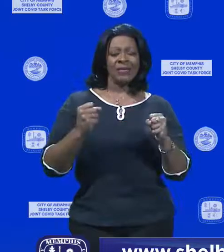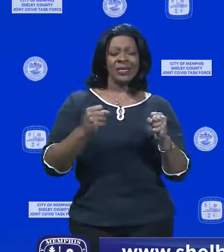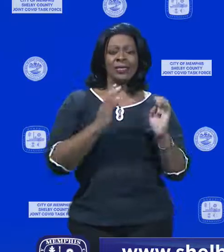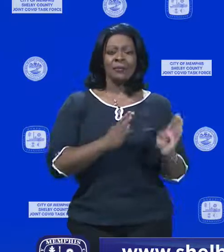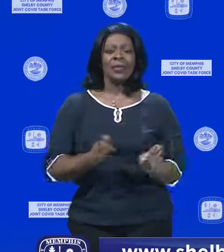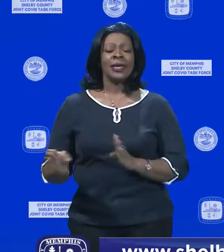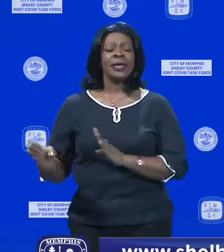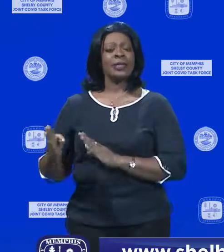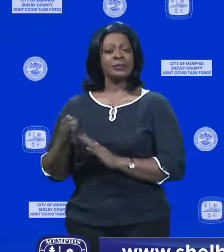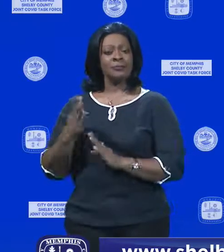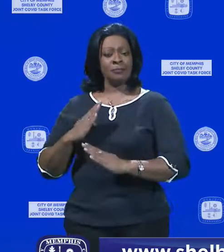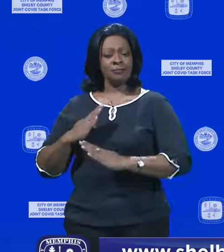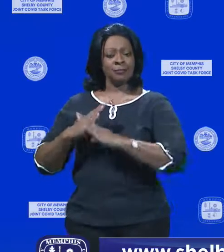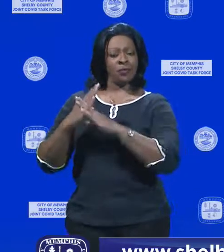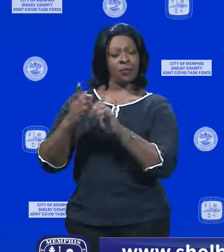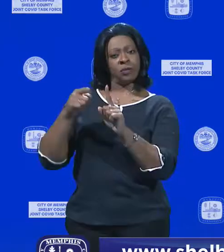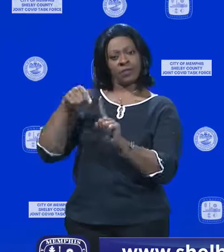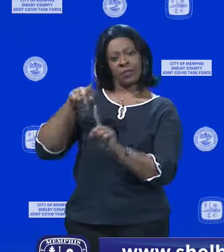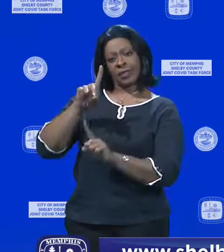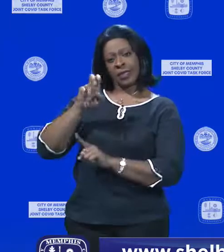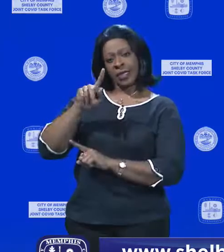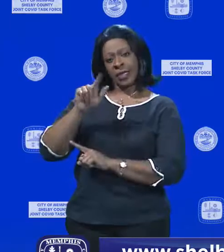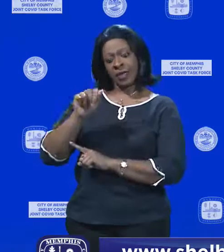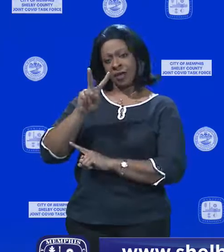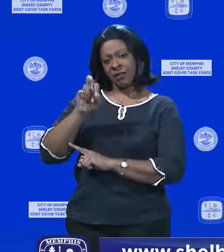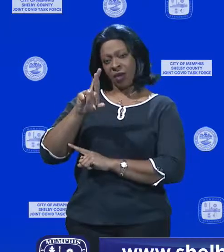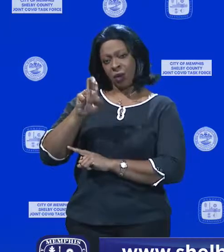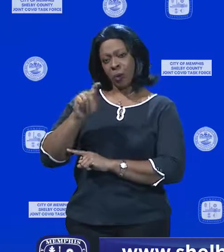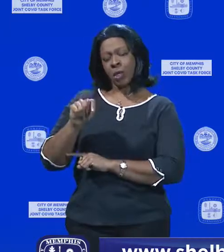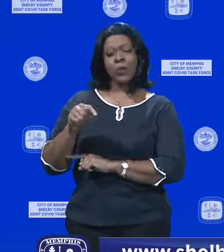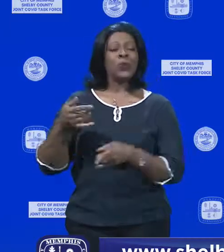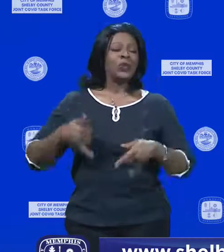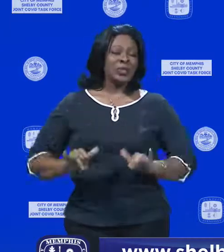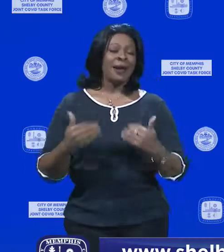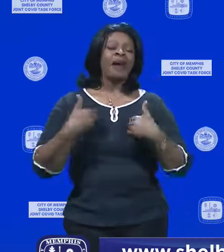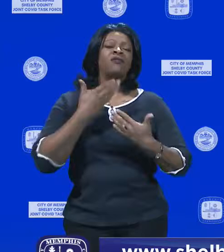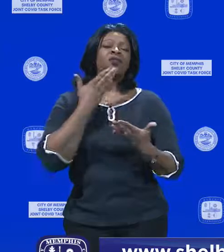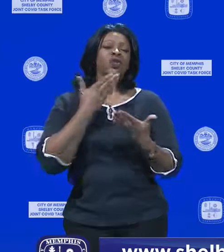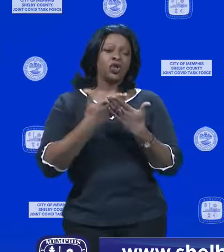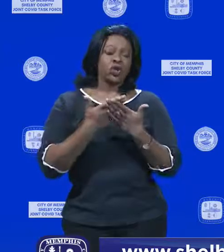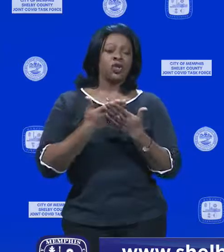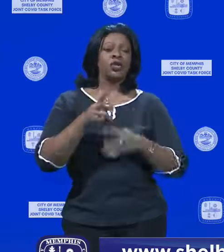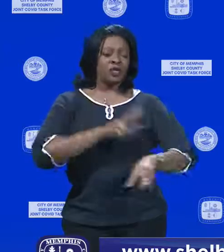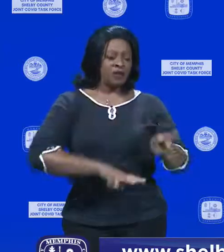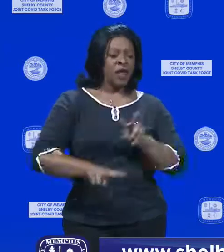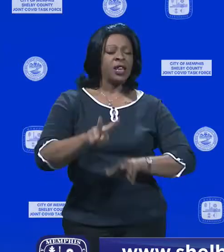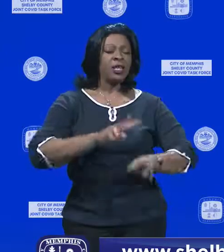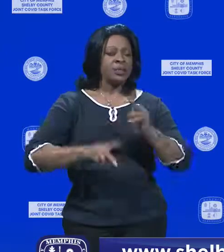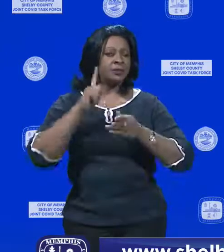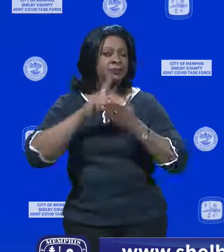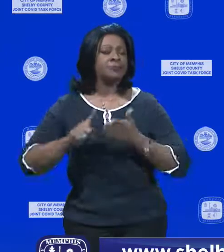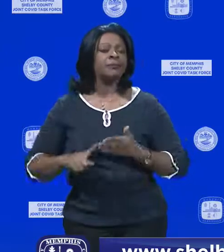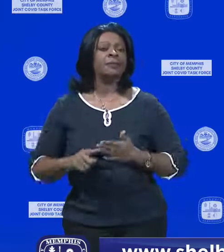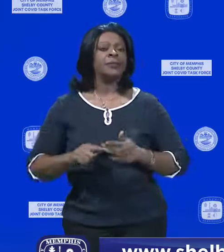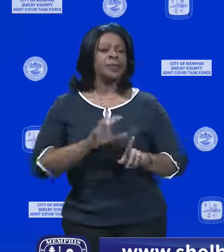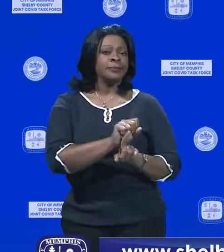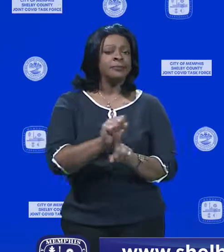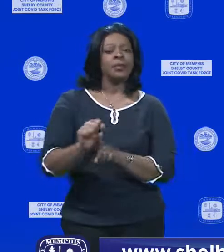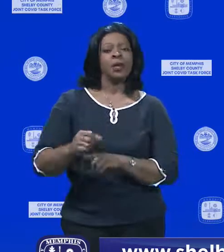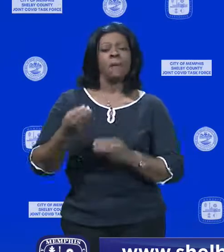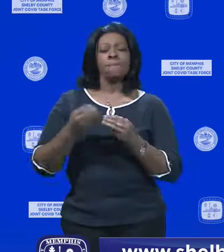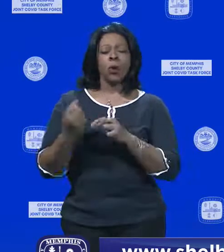against Delta, we continue to have good surveillance. We have a more